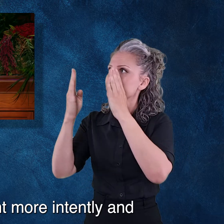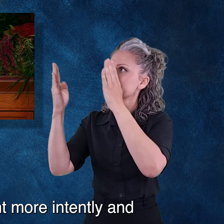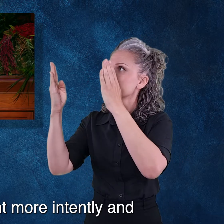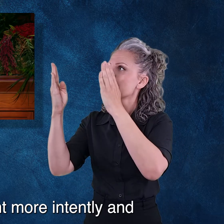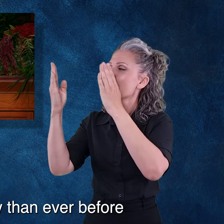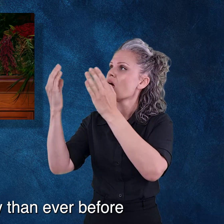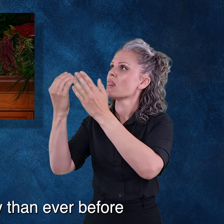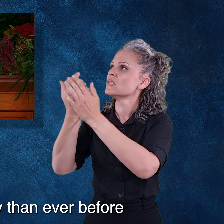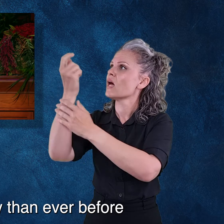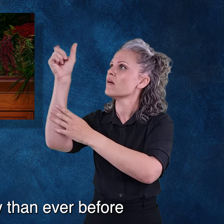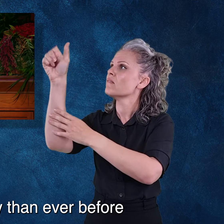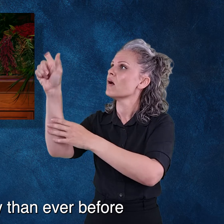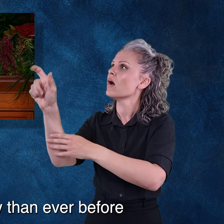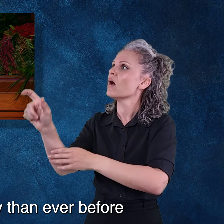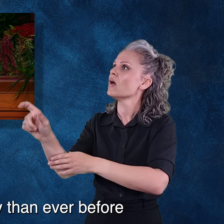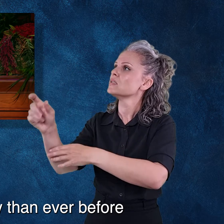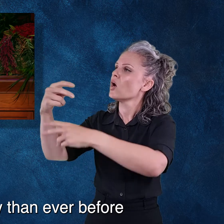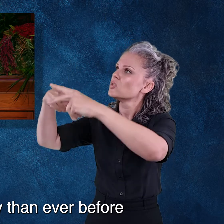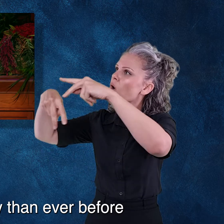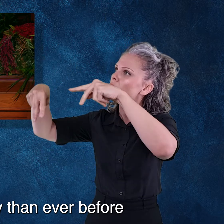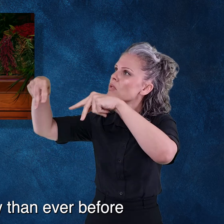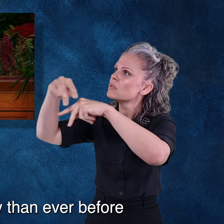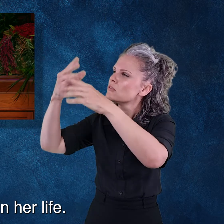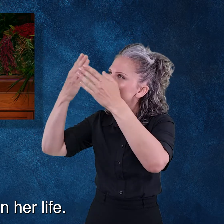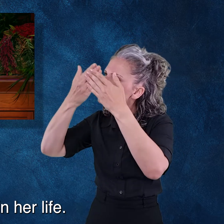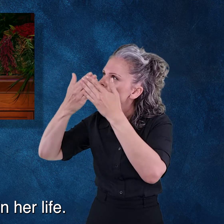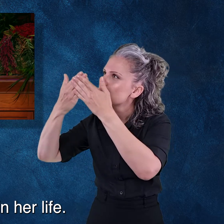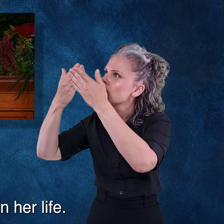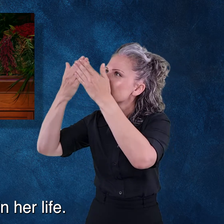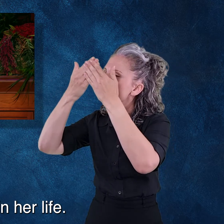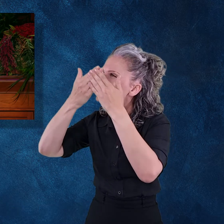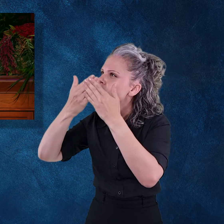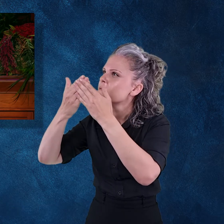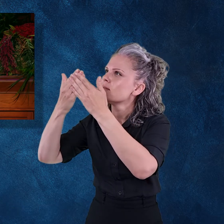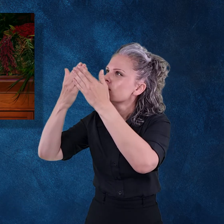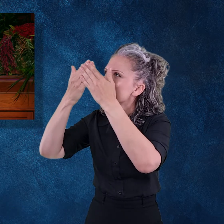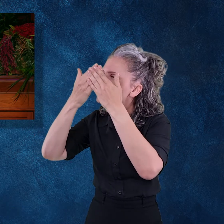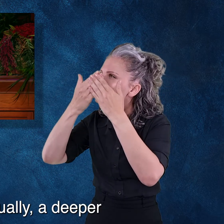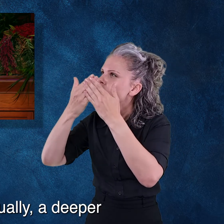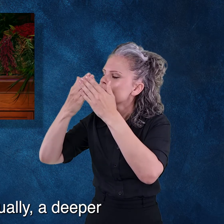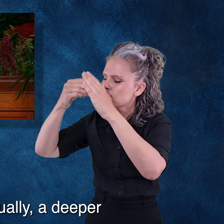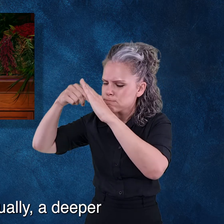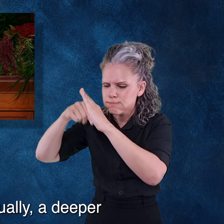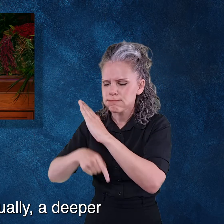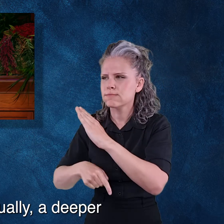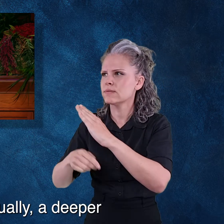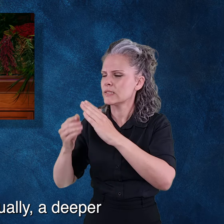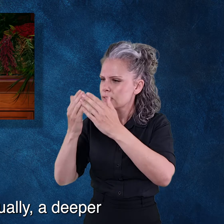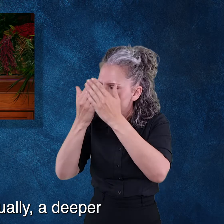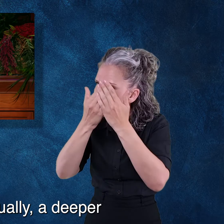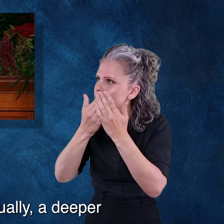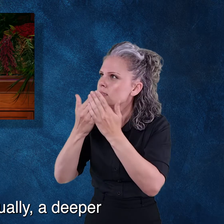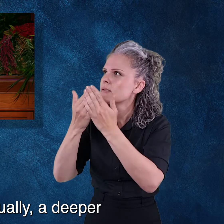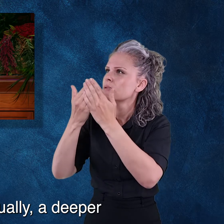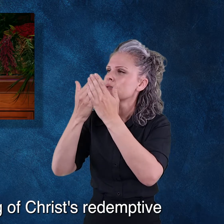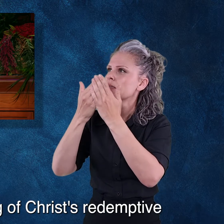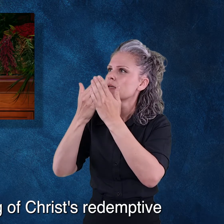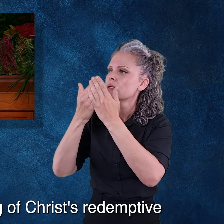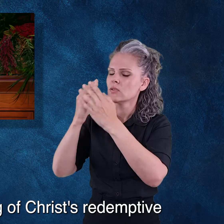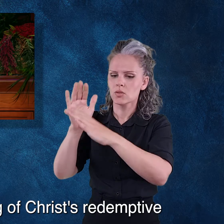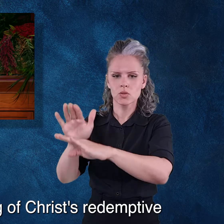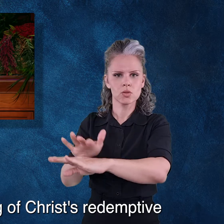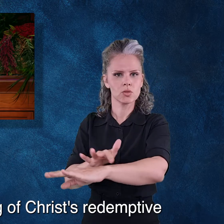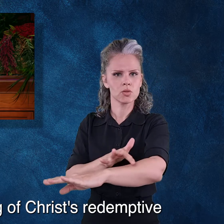intently and intensely than ever before in her life. Gradually, a deeper